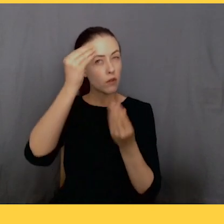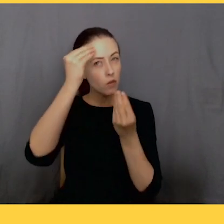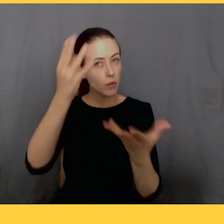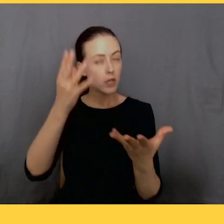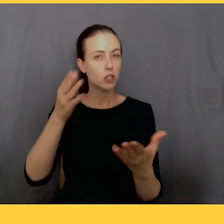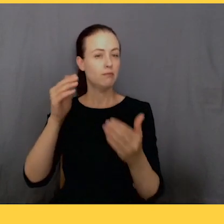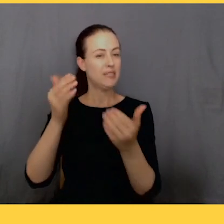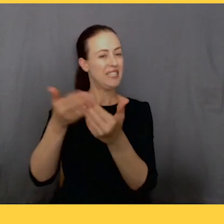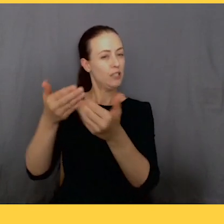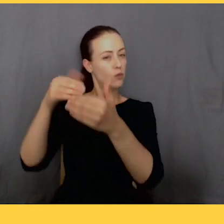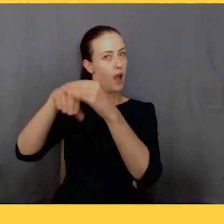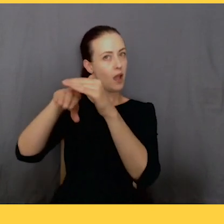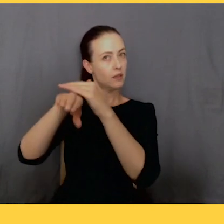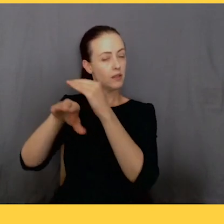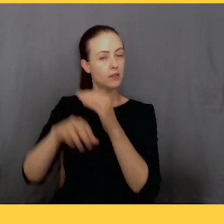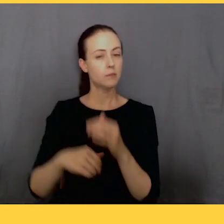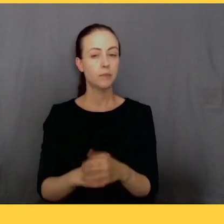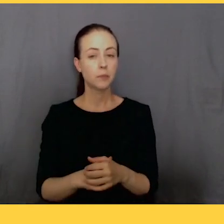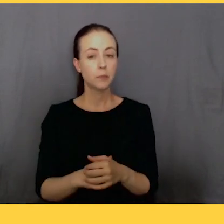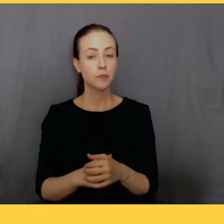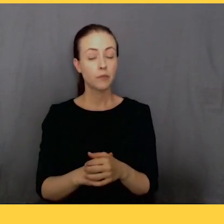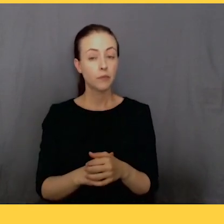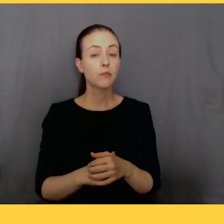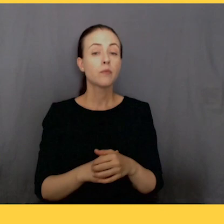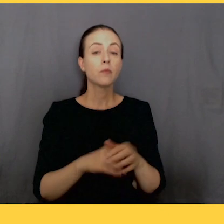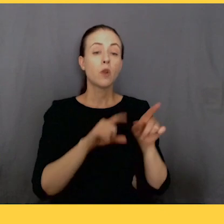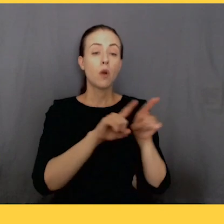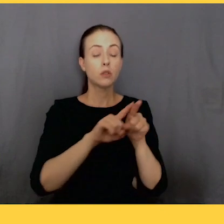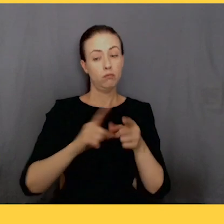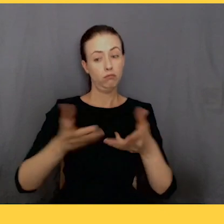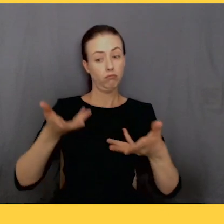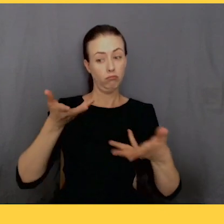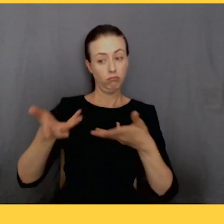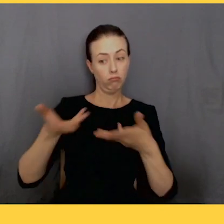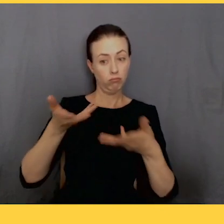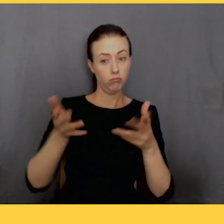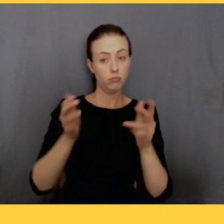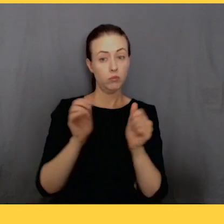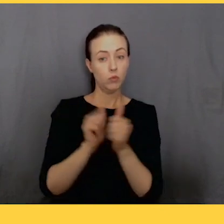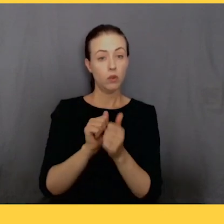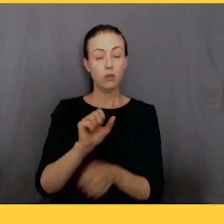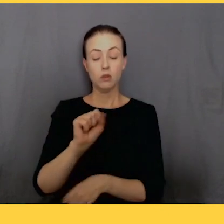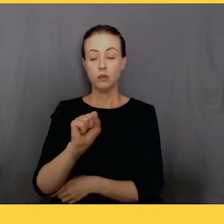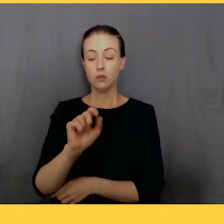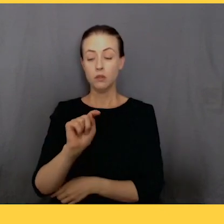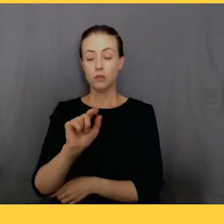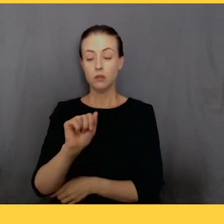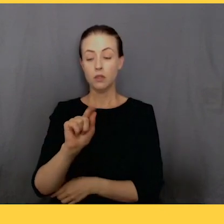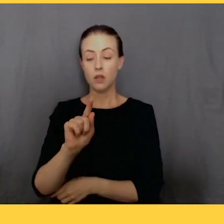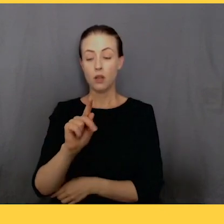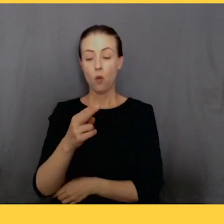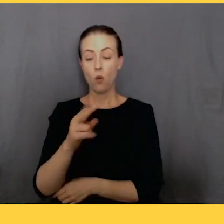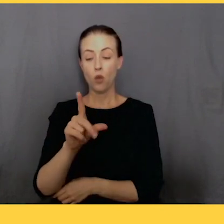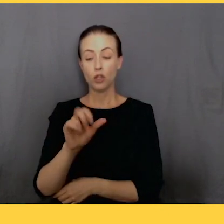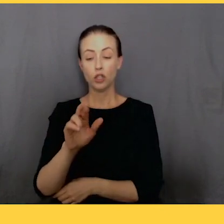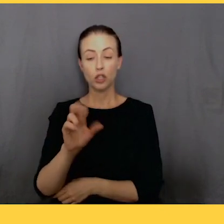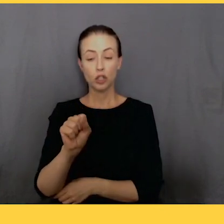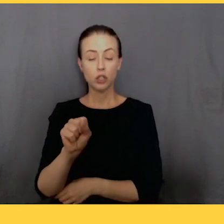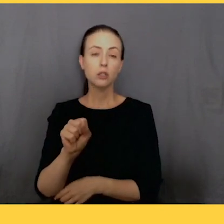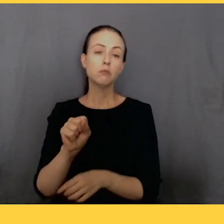stakeholder engagement, we've also increased our collaboration with stakeholders and other partners such as